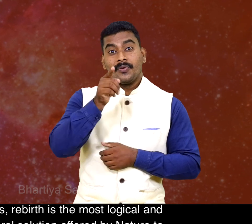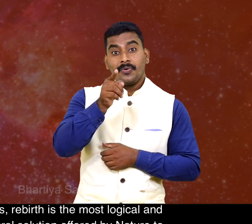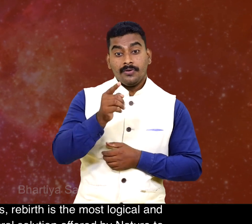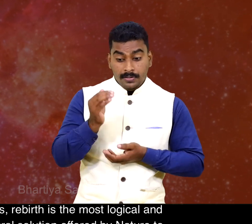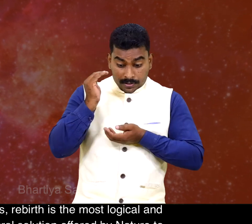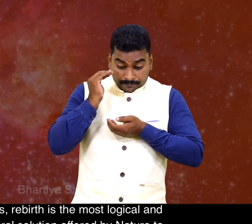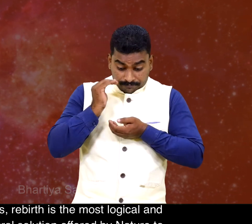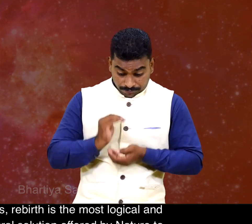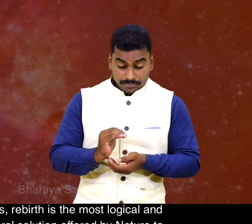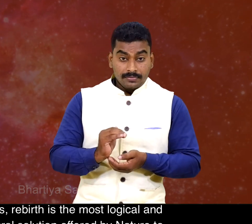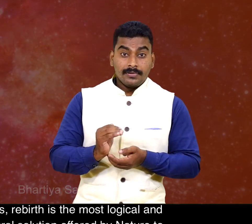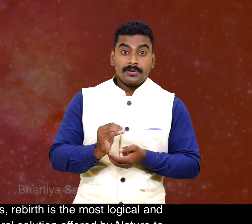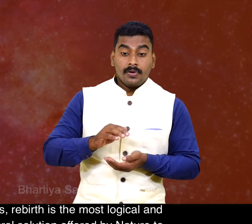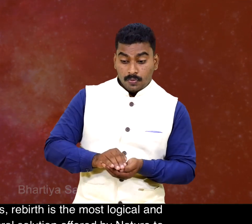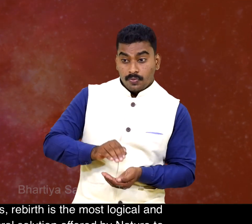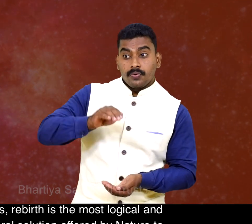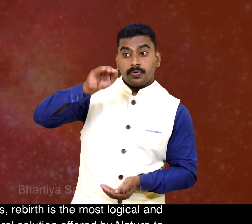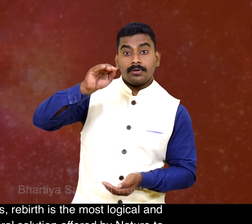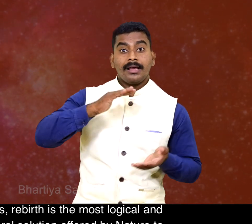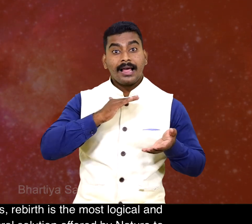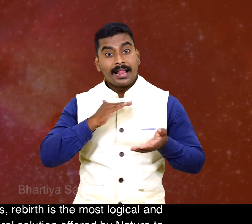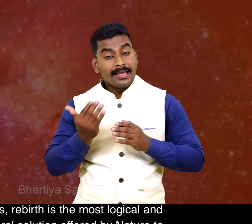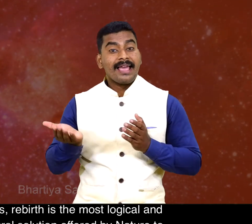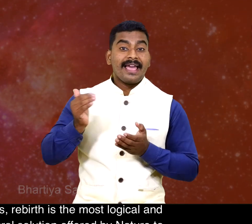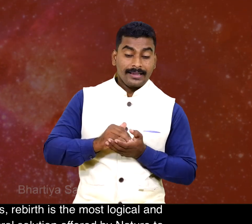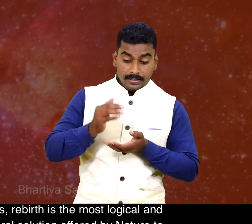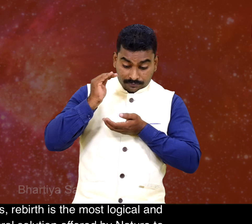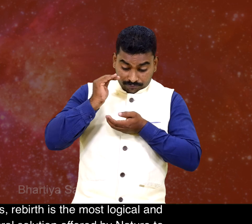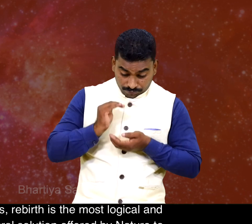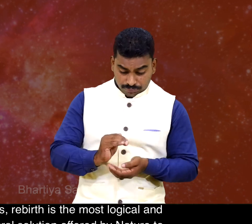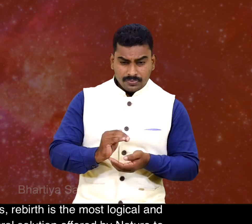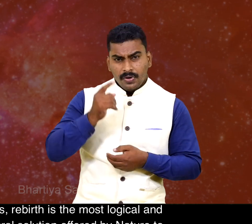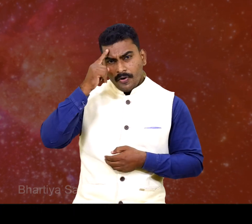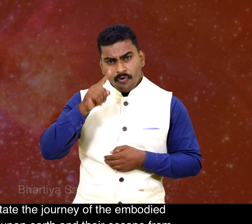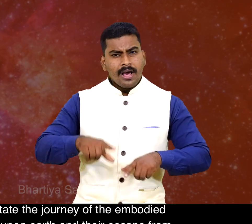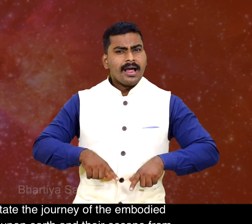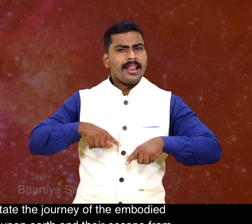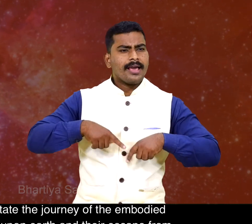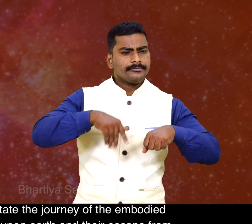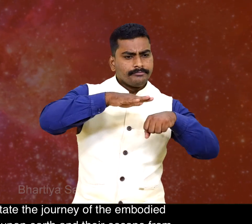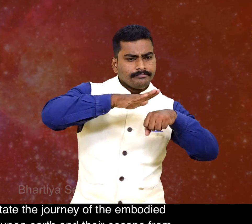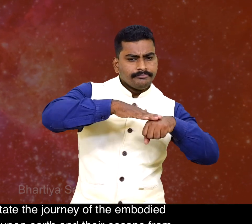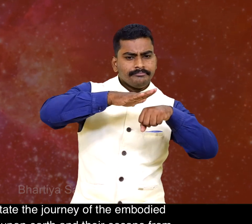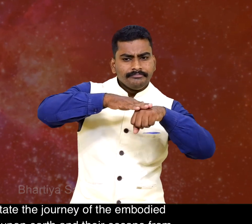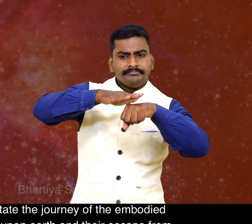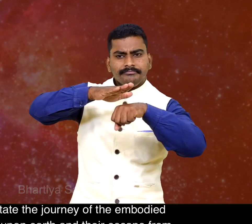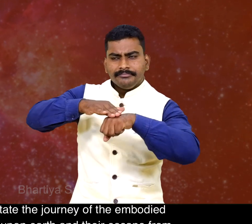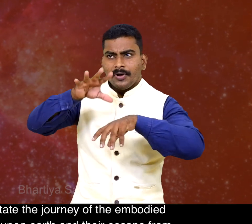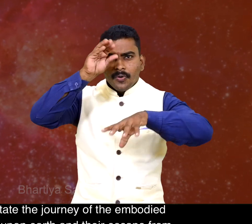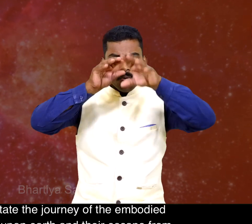most logical and natural solution offered by nature to facilitate the journey of the embodied souls